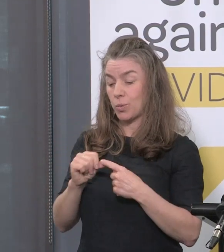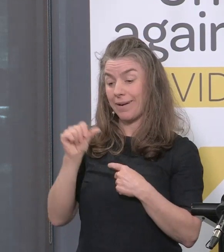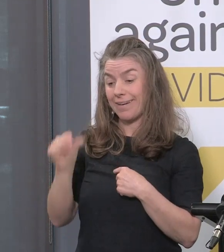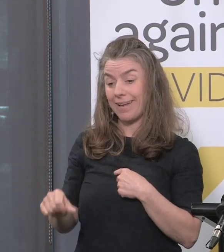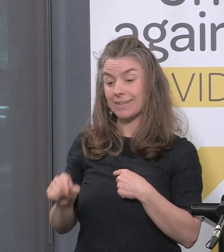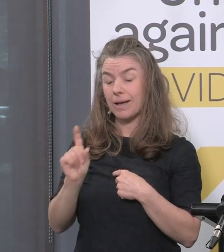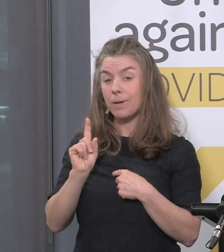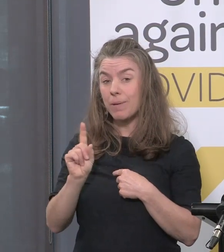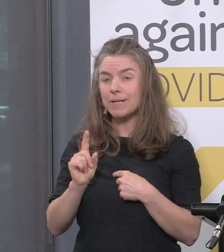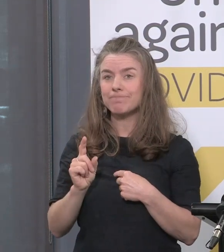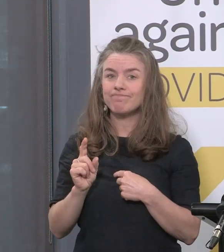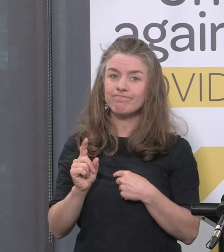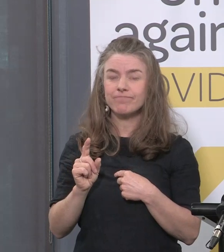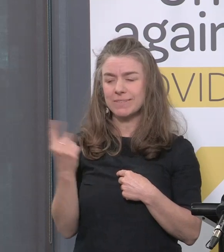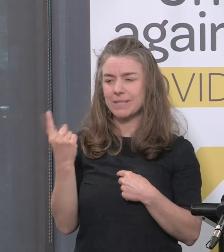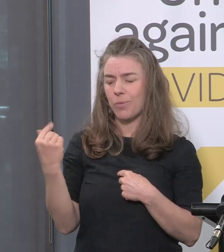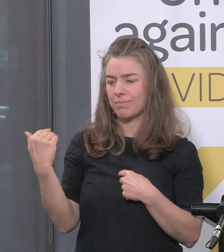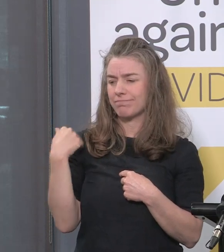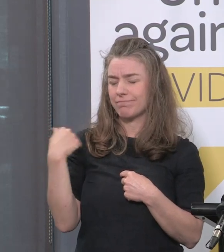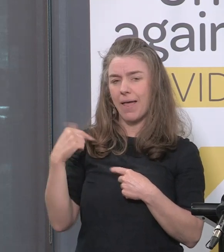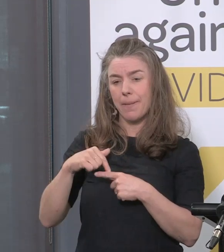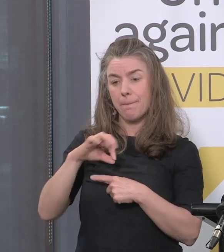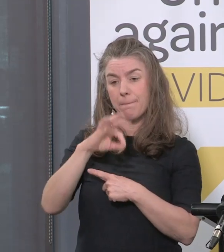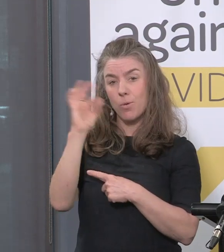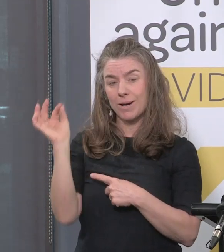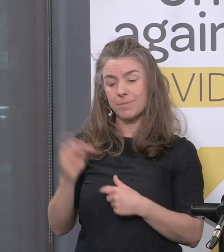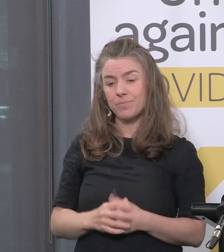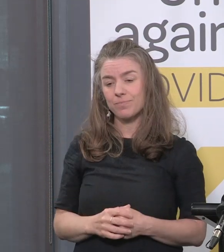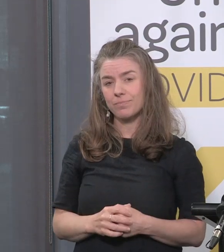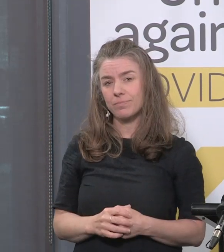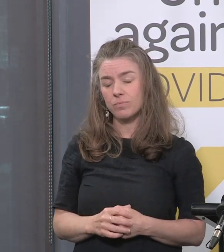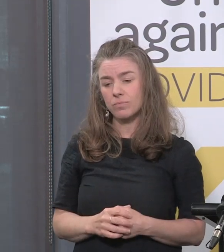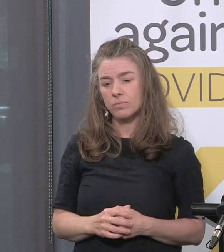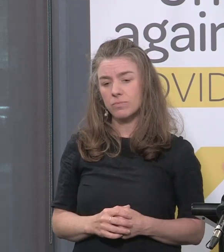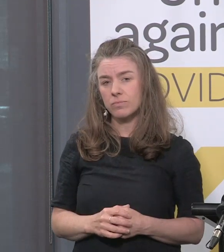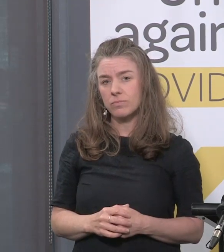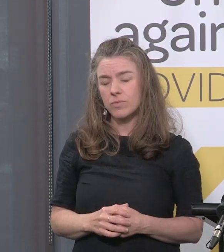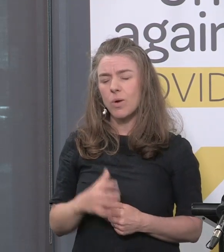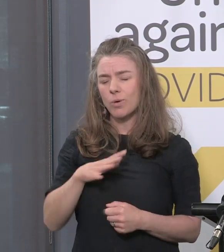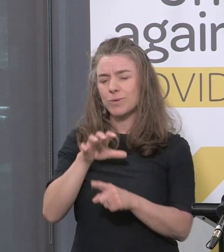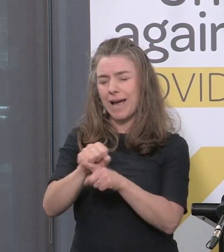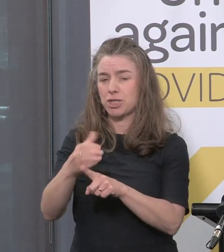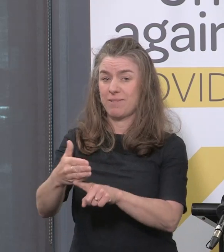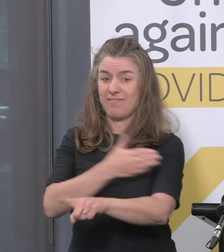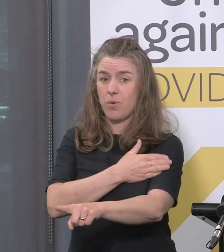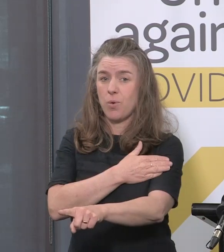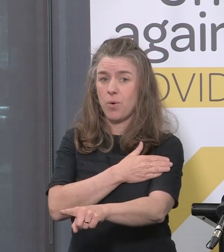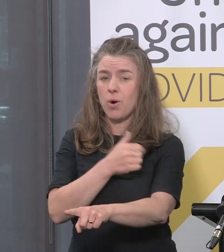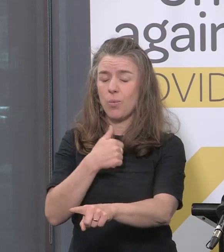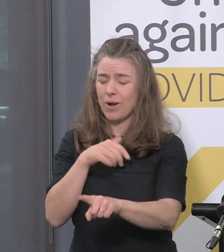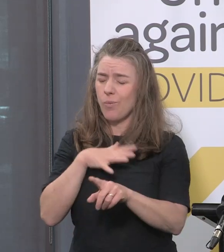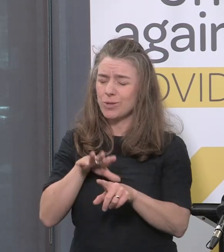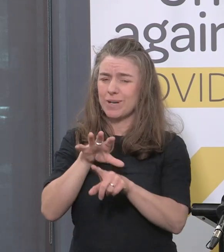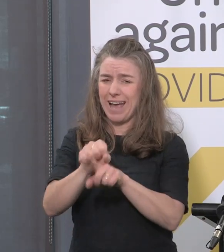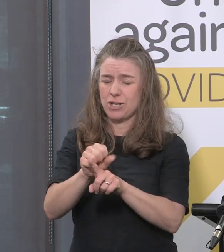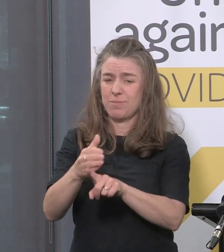But in a sense, and someone described it to me this morning, we want to ask the canary how they're feeling before they even feel unwell. So we're looking really